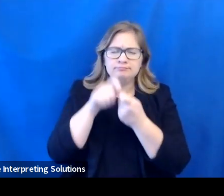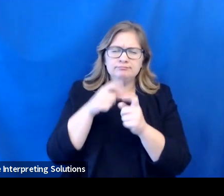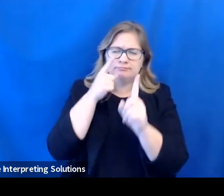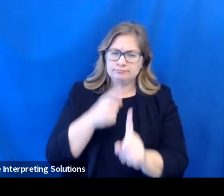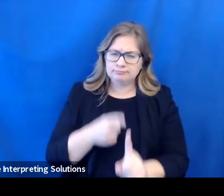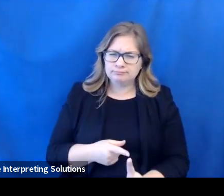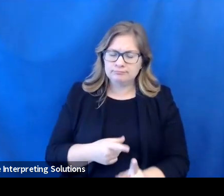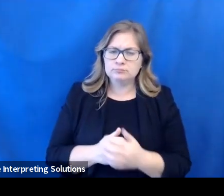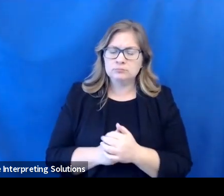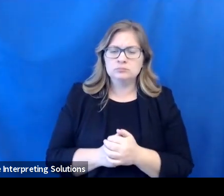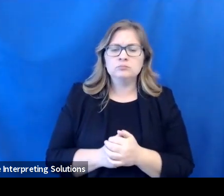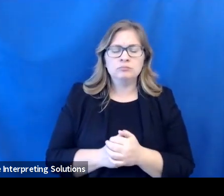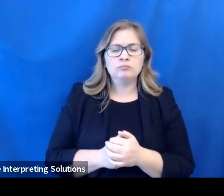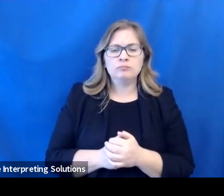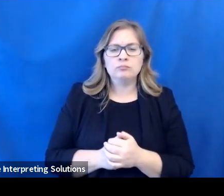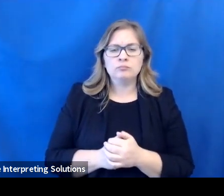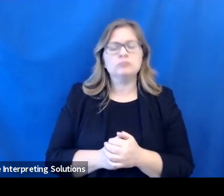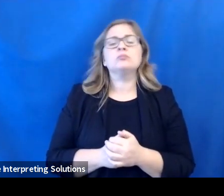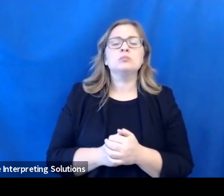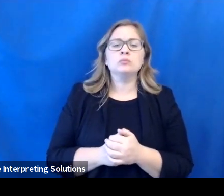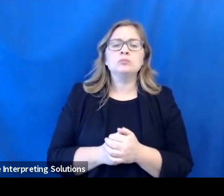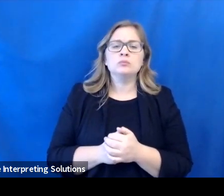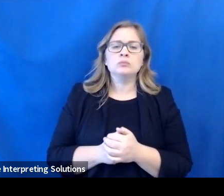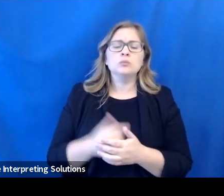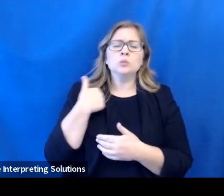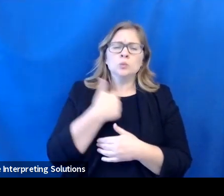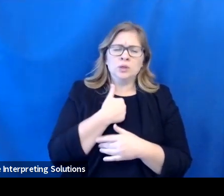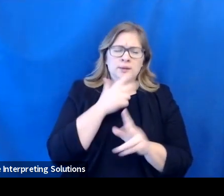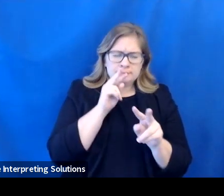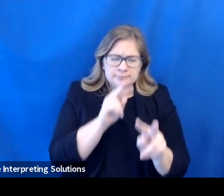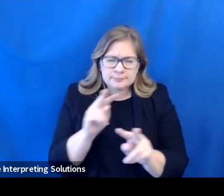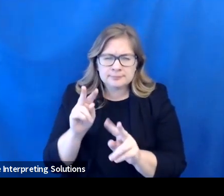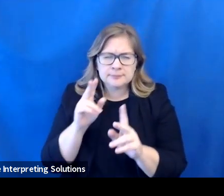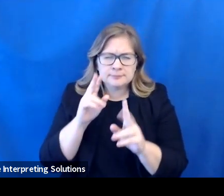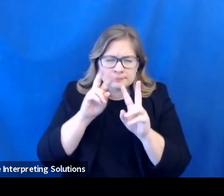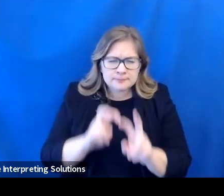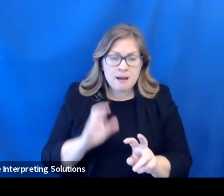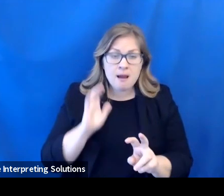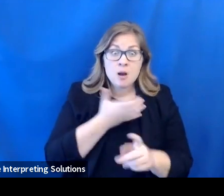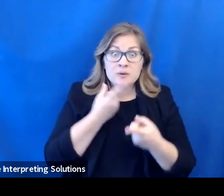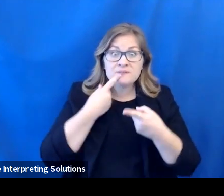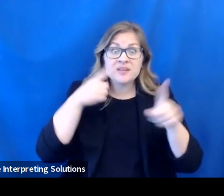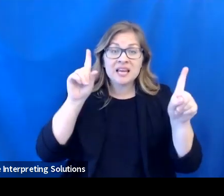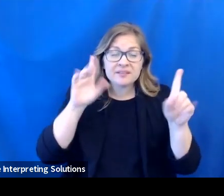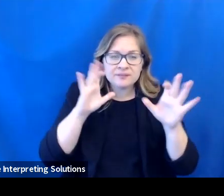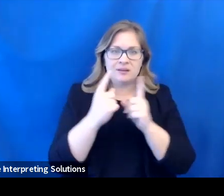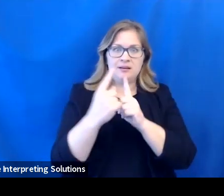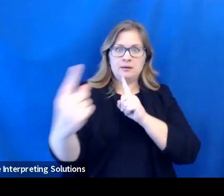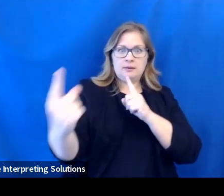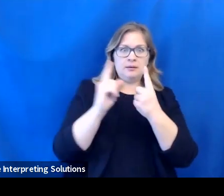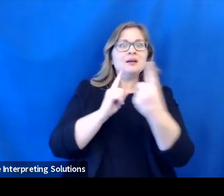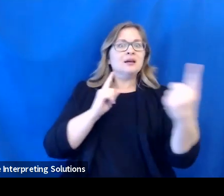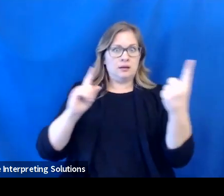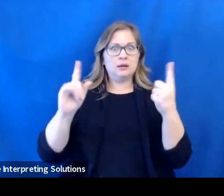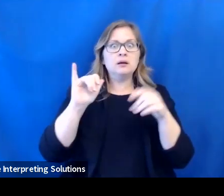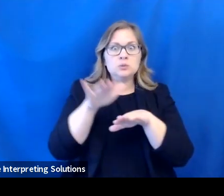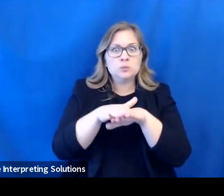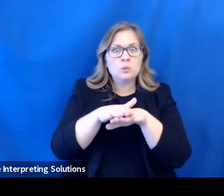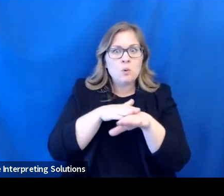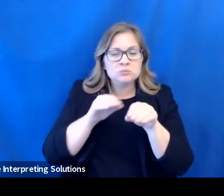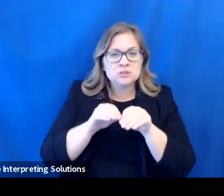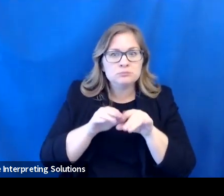to track the effectiveness of our slow the spread efforts with our fantastic epidemiologists at the State Health Department is